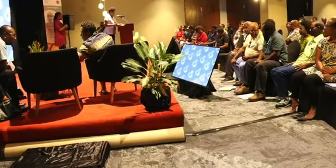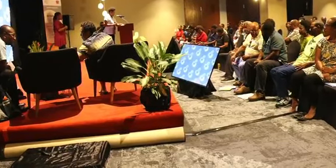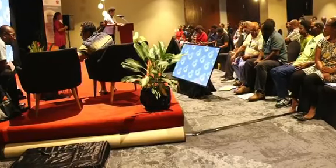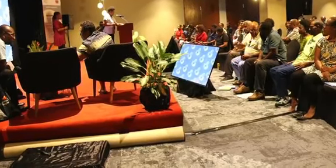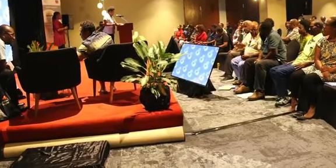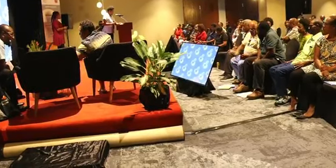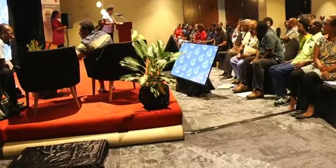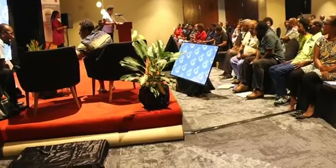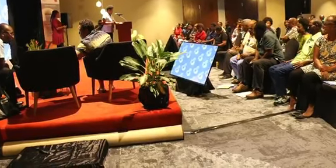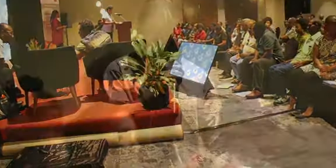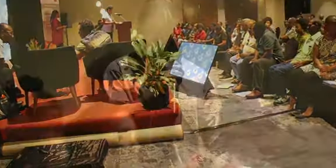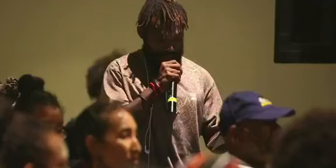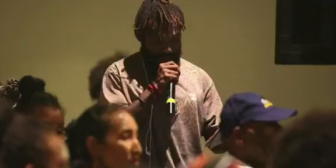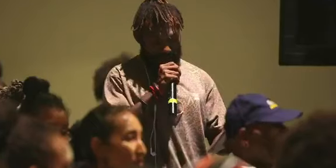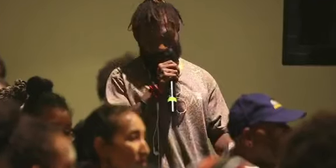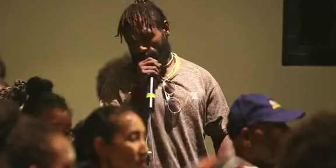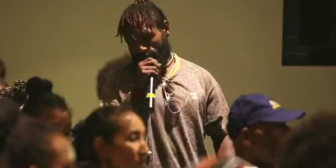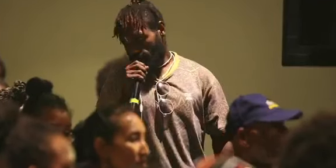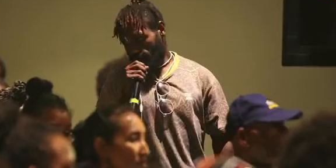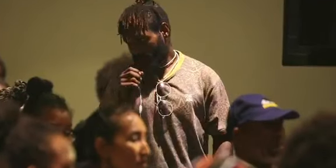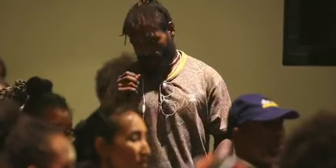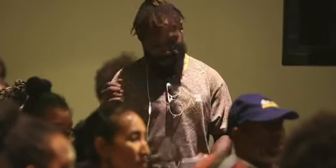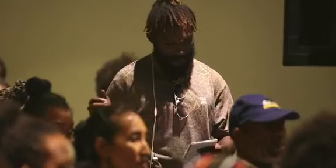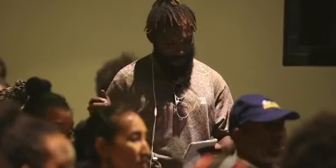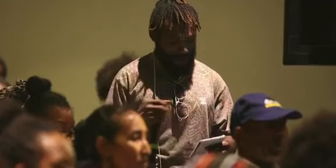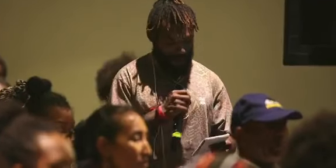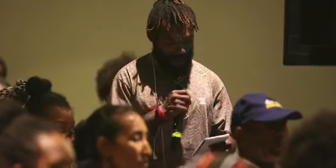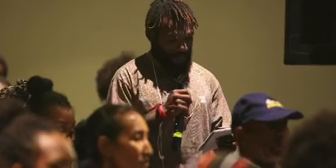Thank you. Just in addition of